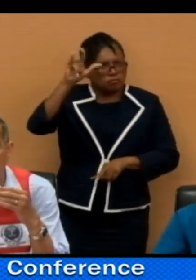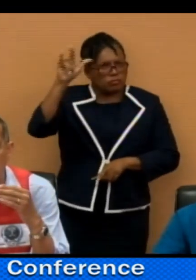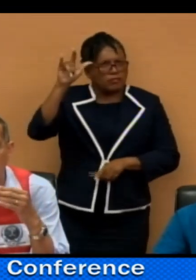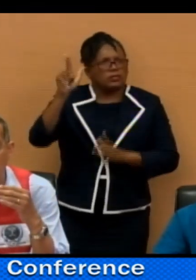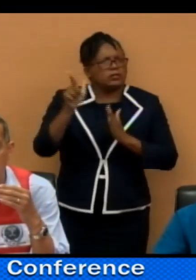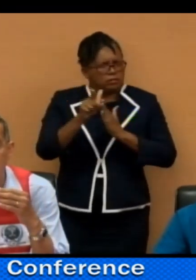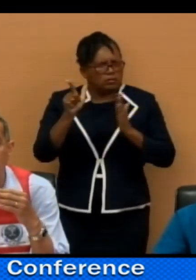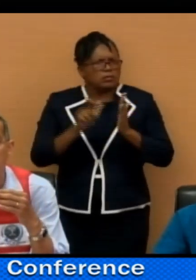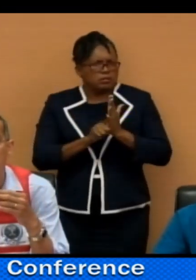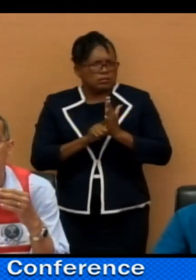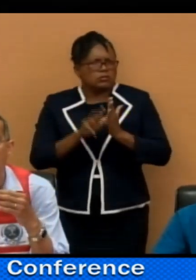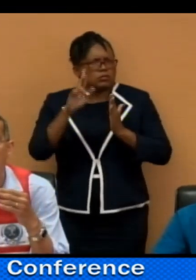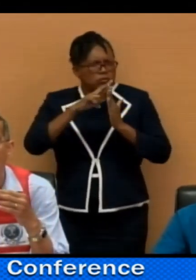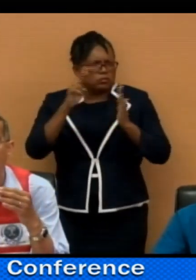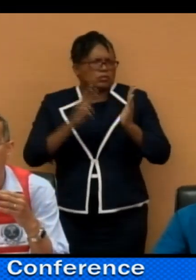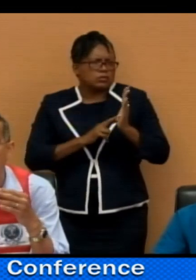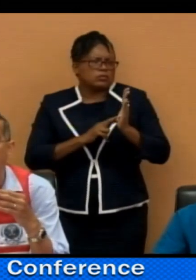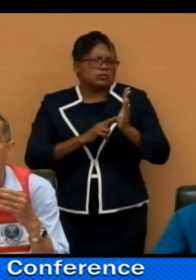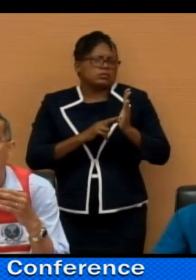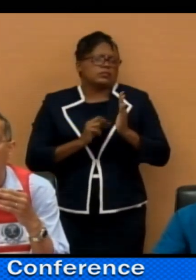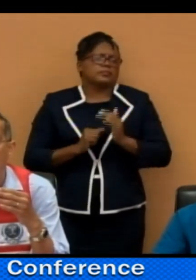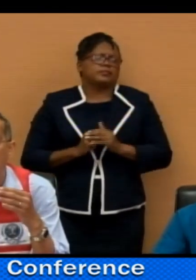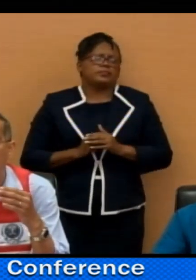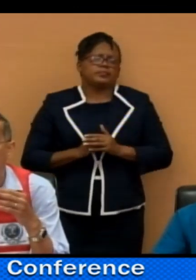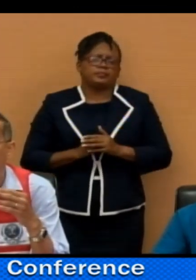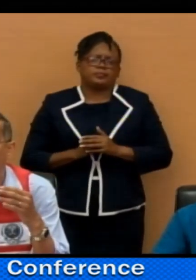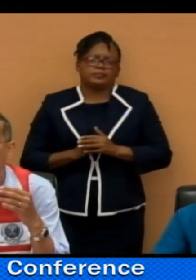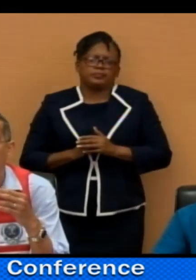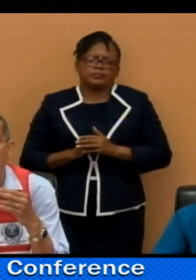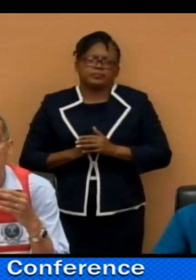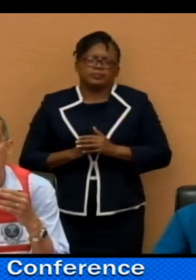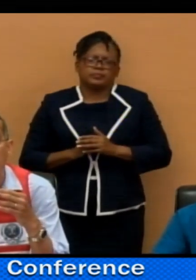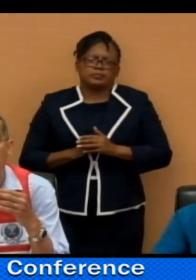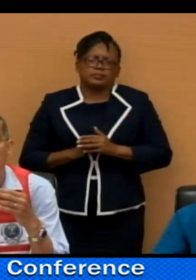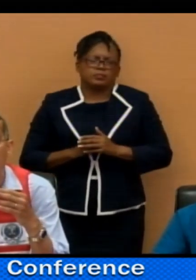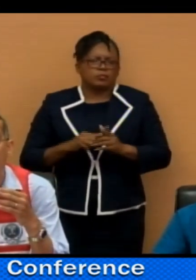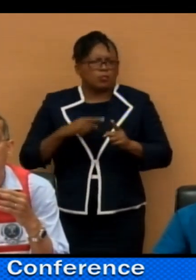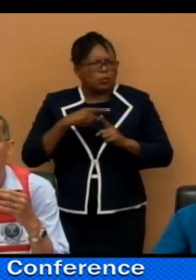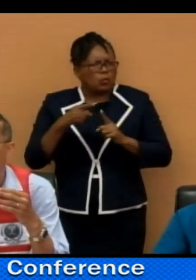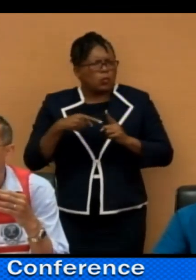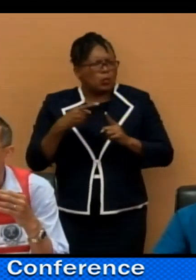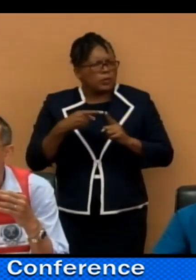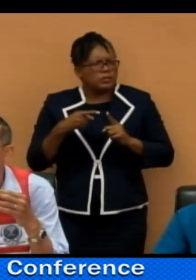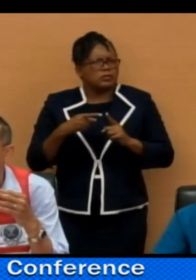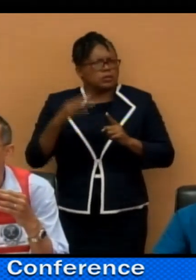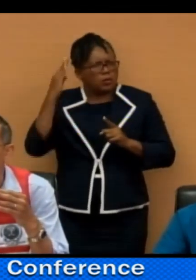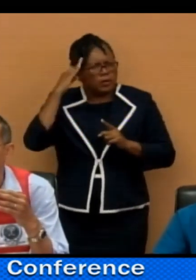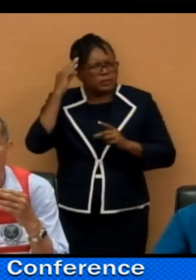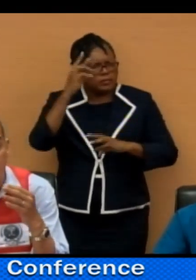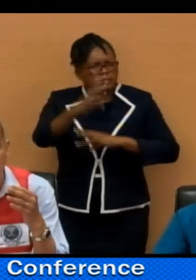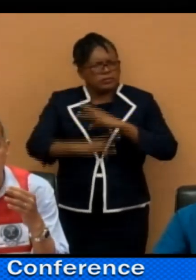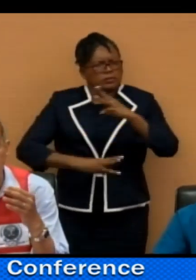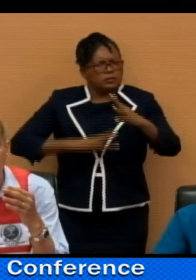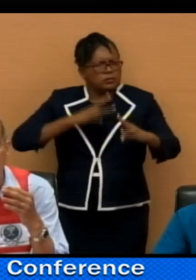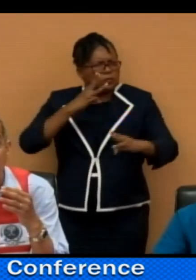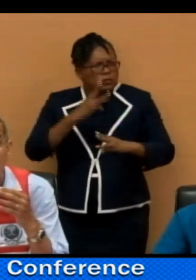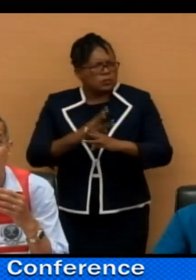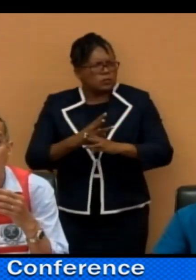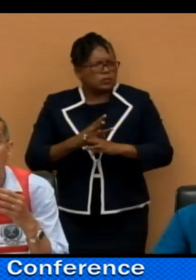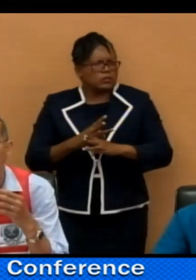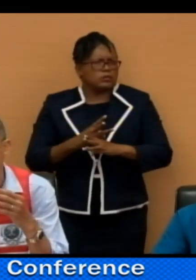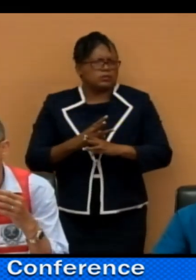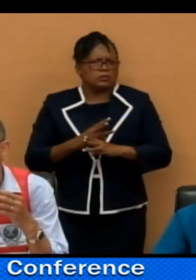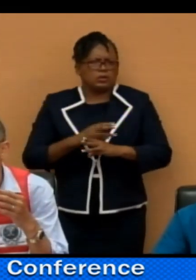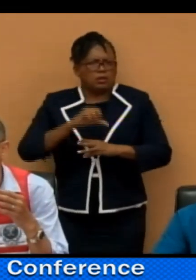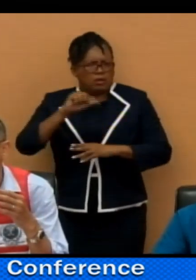travel restrictions, to the point where when it becomes obvious that the rest of the world, if other countries have been as